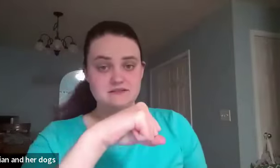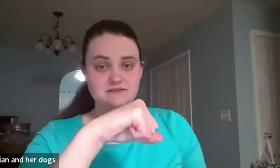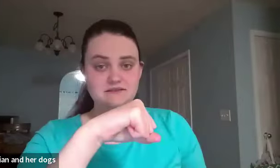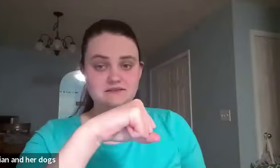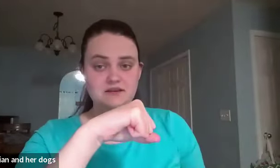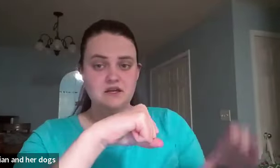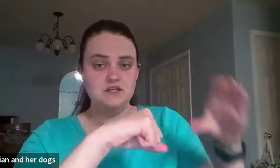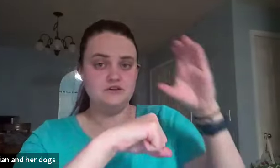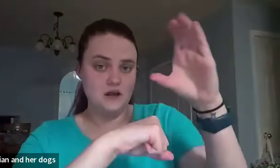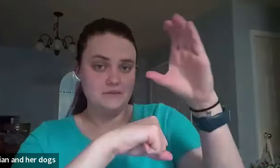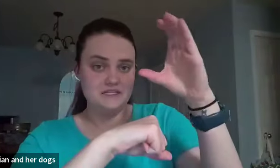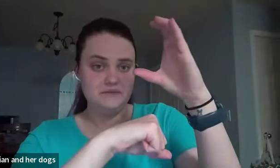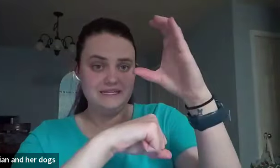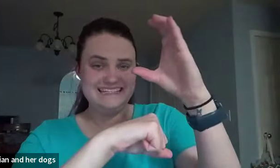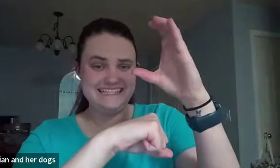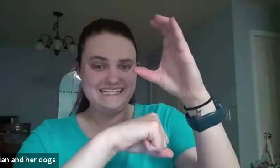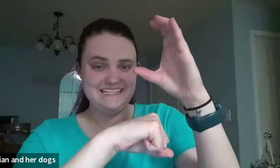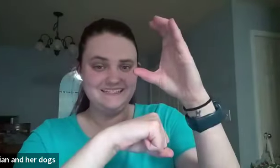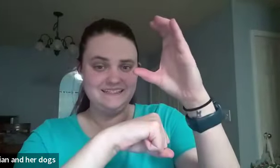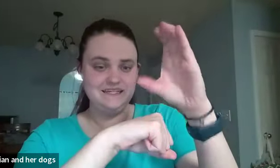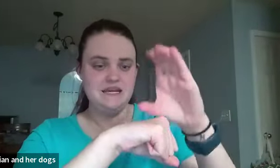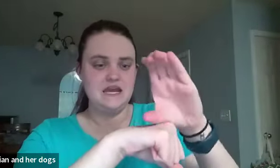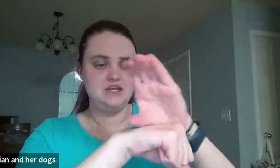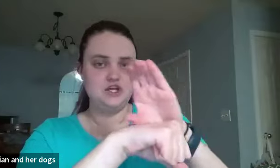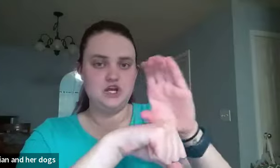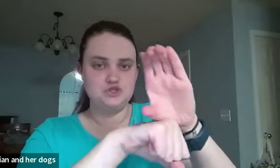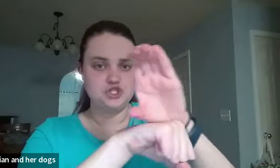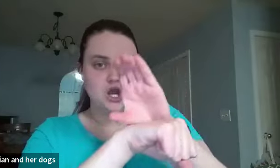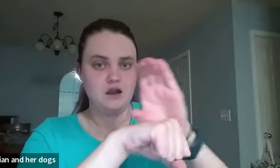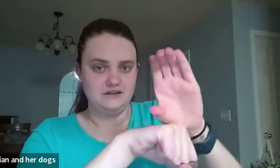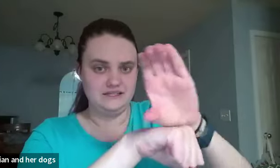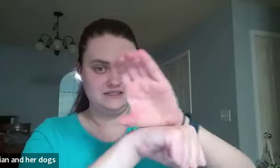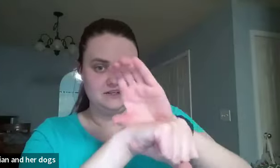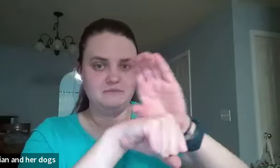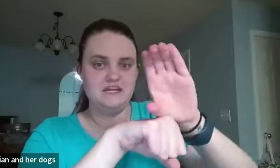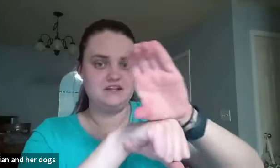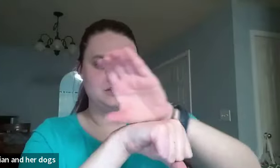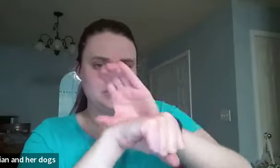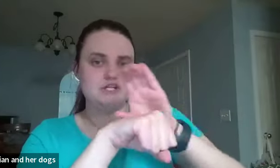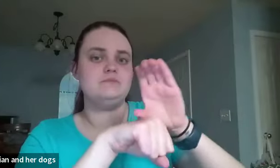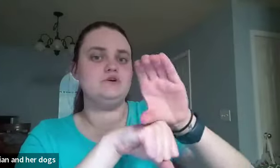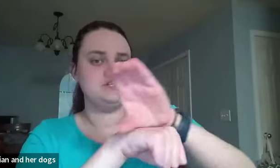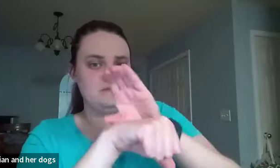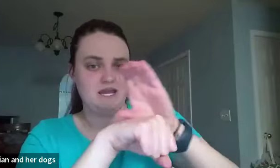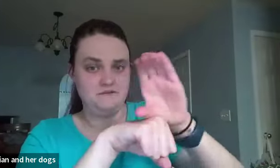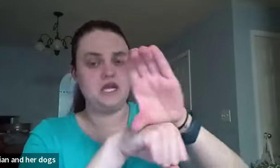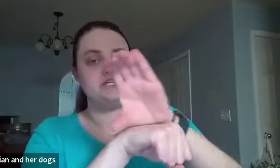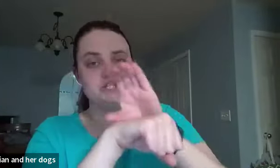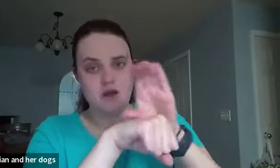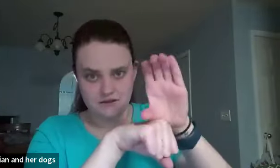fist. Your dominant's going to be in a C. And you're going to go chocolate. You're going to make it a circular motion on the back of your hand.